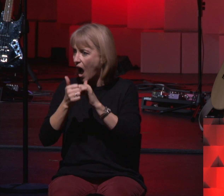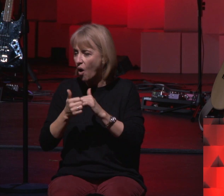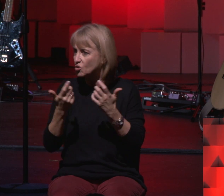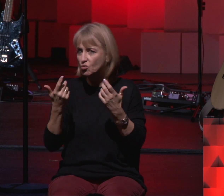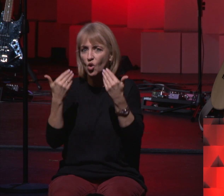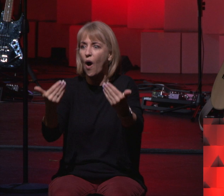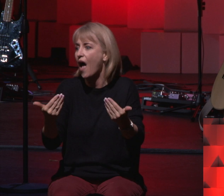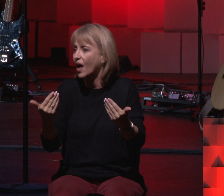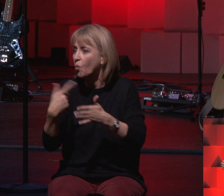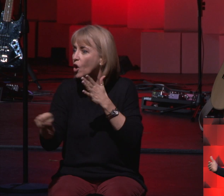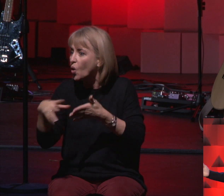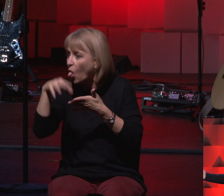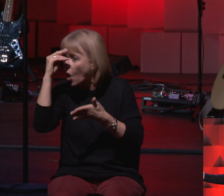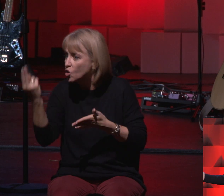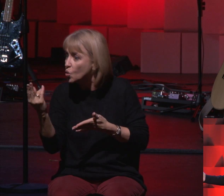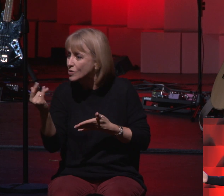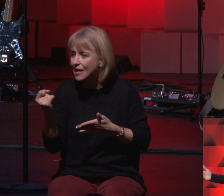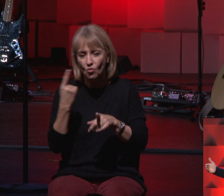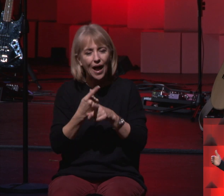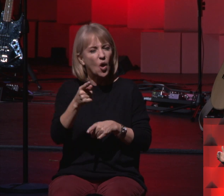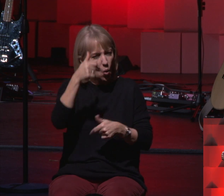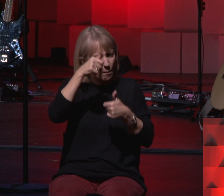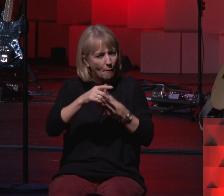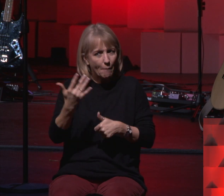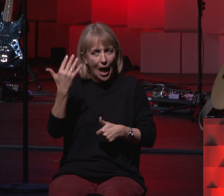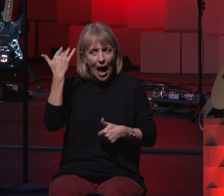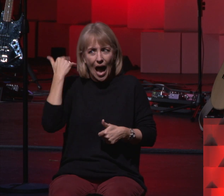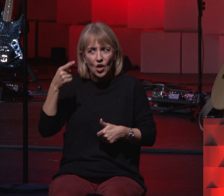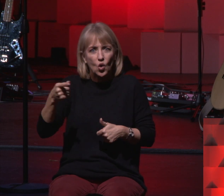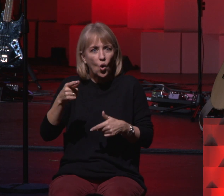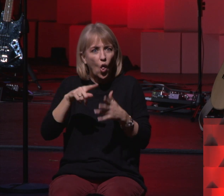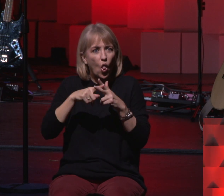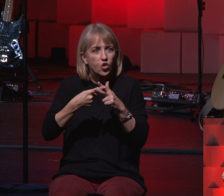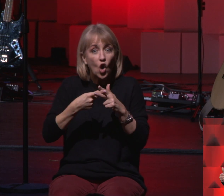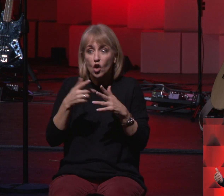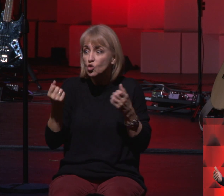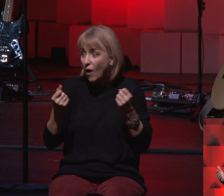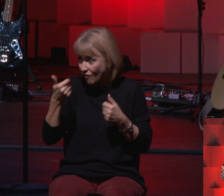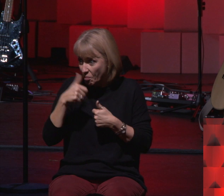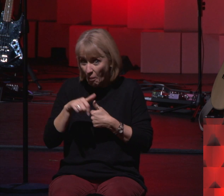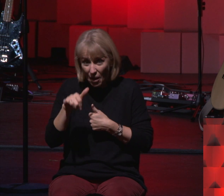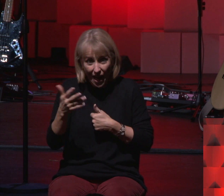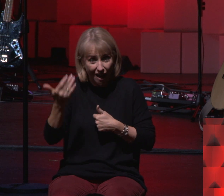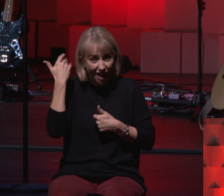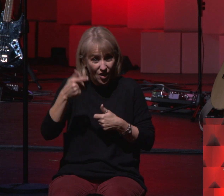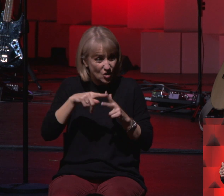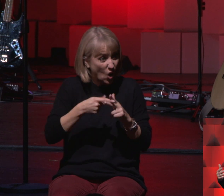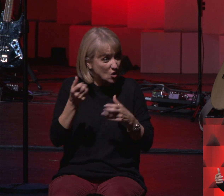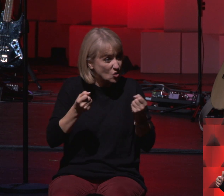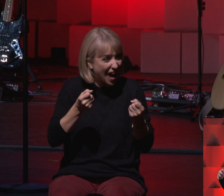drive. Now, some of you remember way back when. Some of you are looking forward to the time when you will. When I grew up in Illinois, it